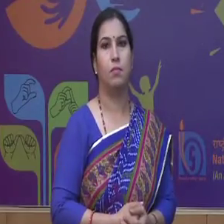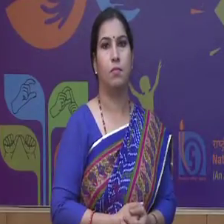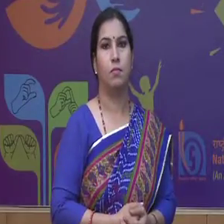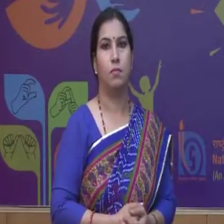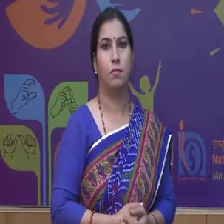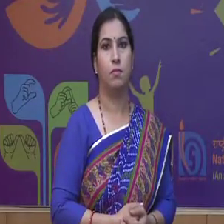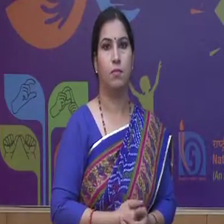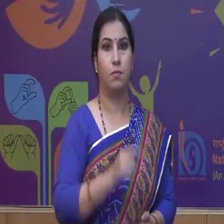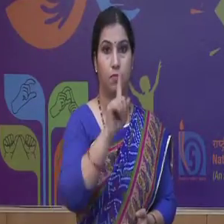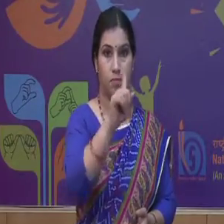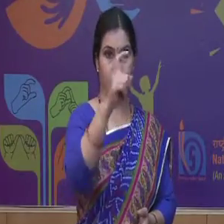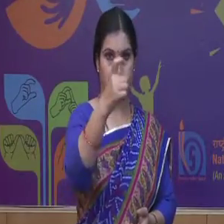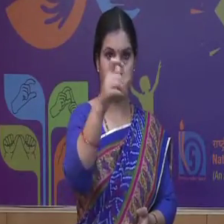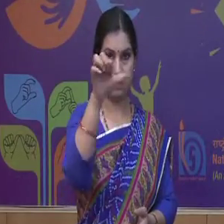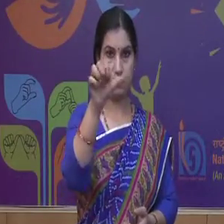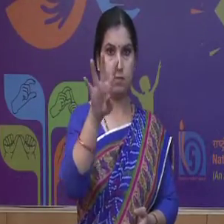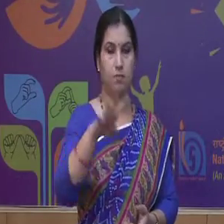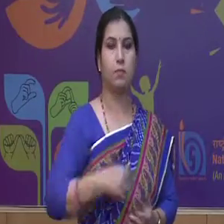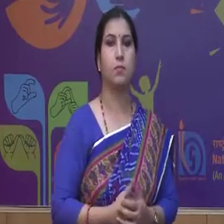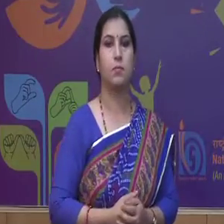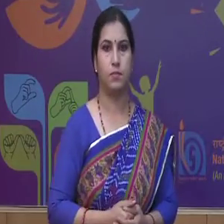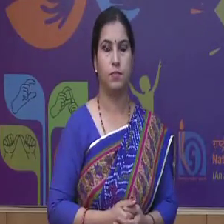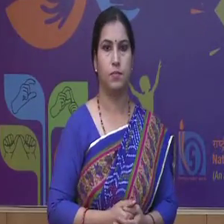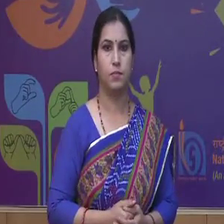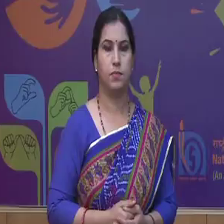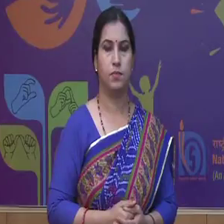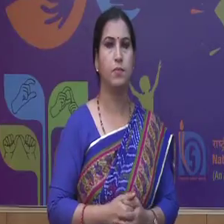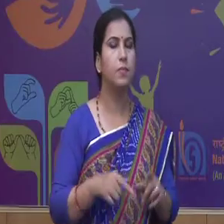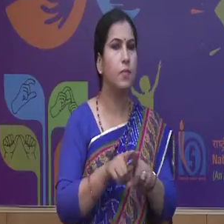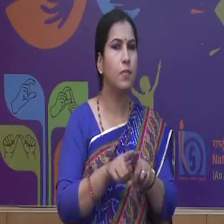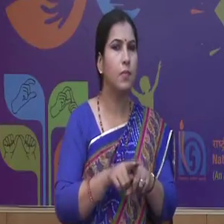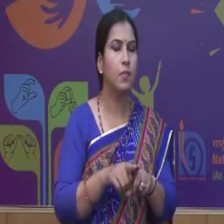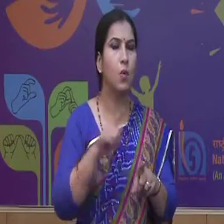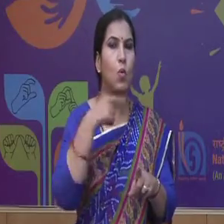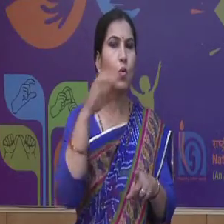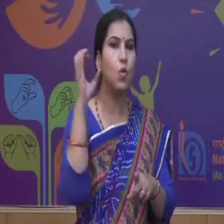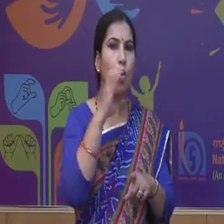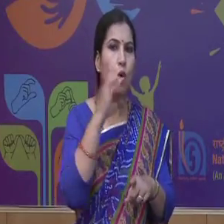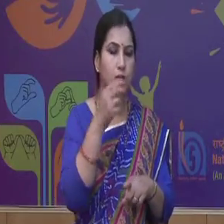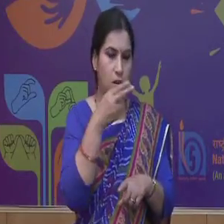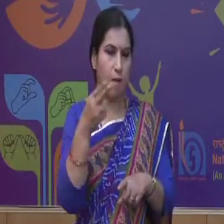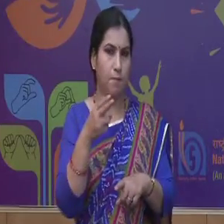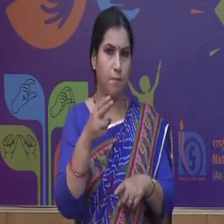in the year 1794. Fort William College